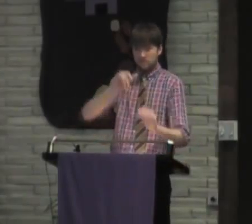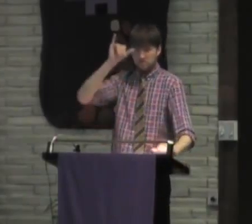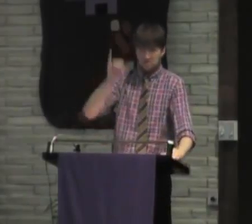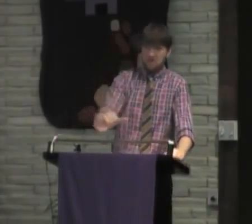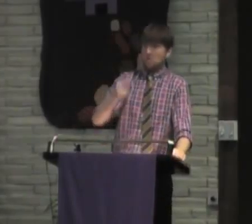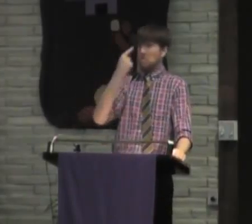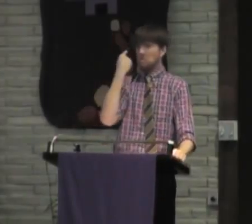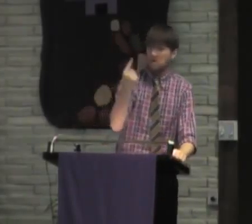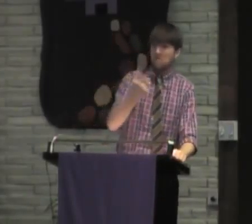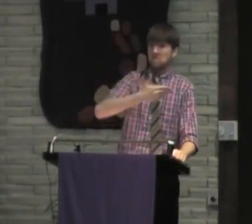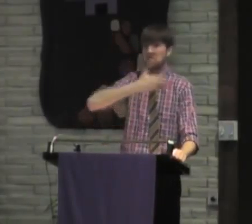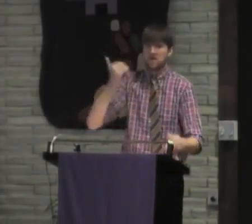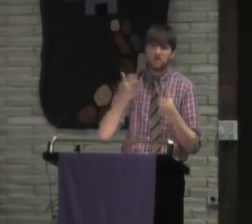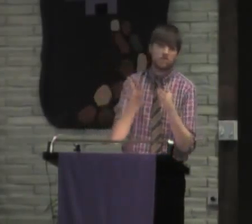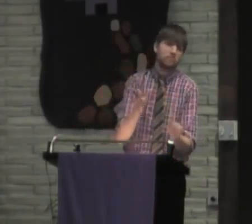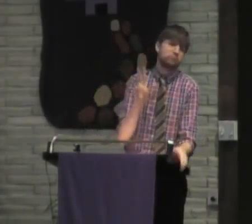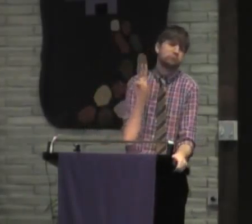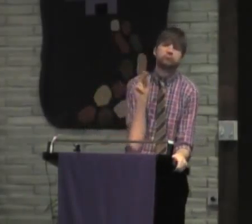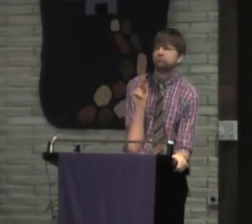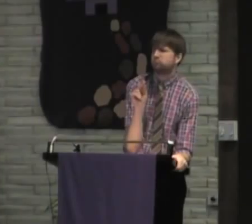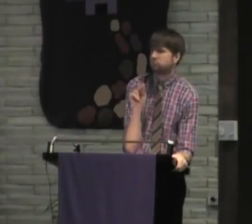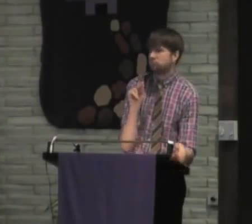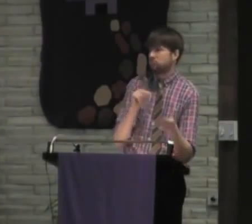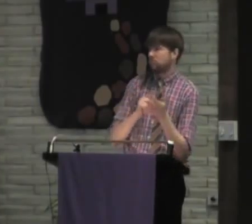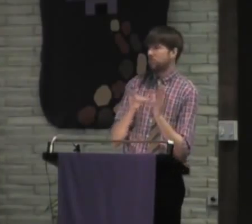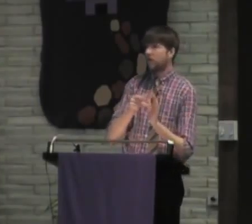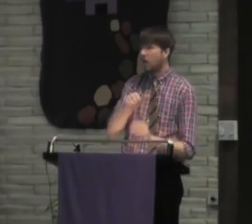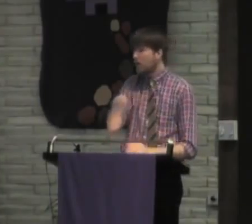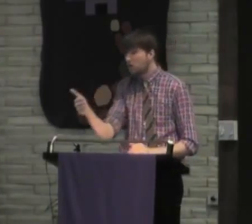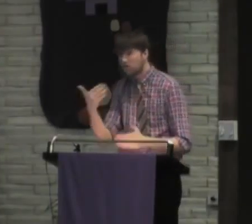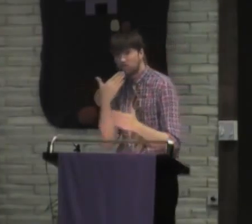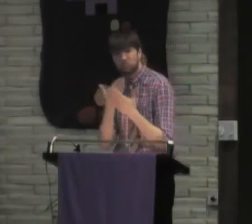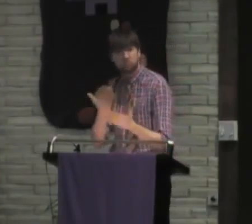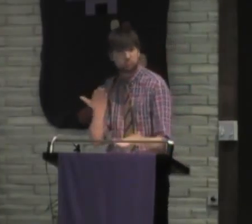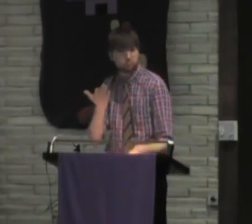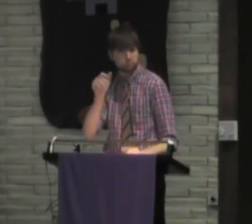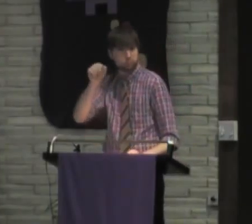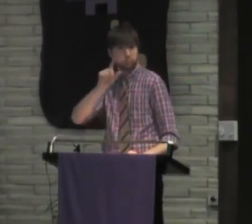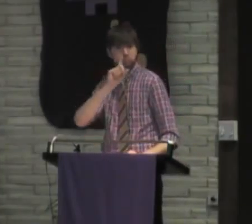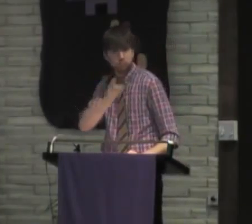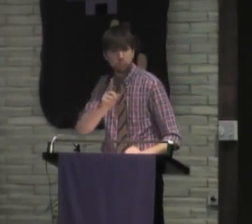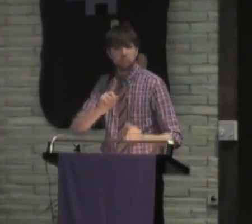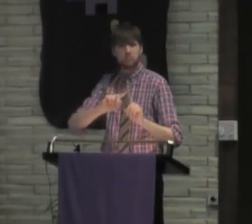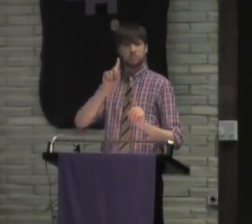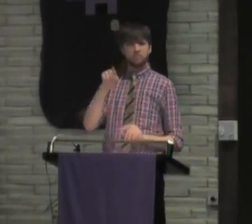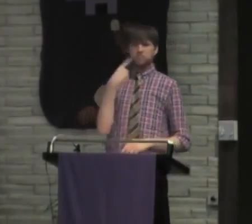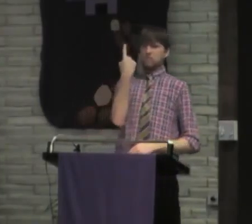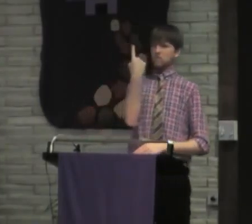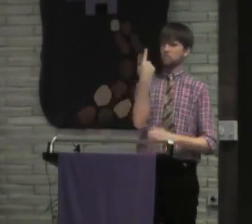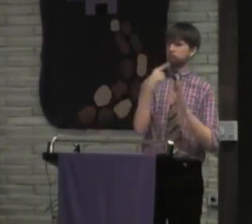about here, does that mean that that's the only, the best way to do things? Well, maybe